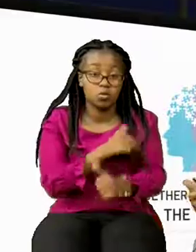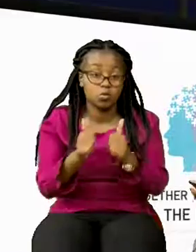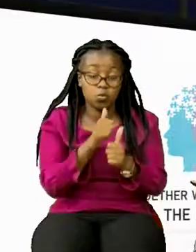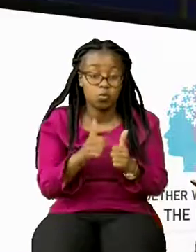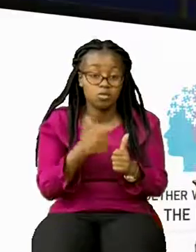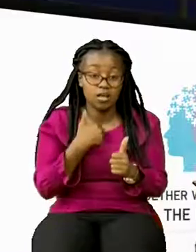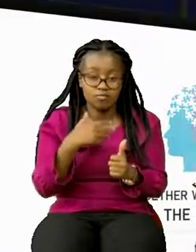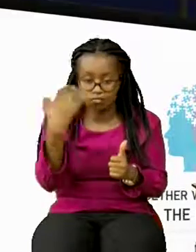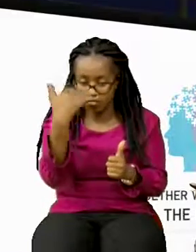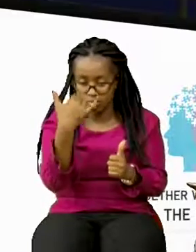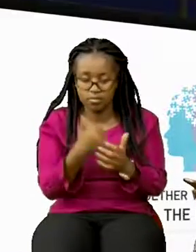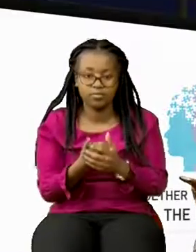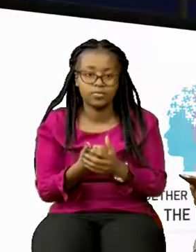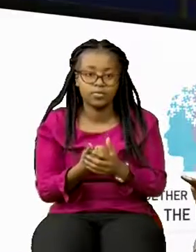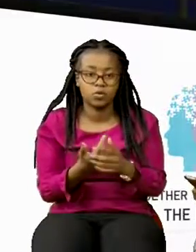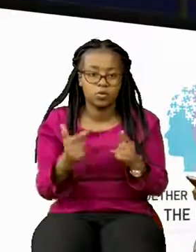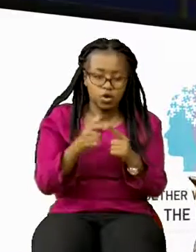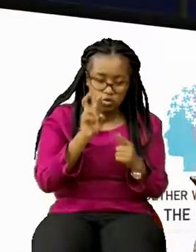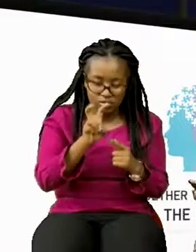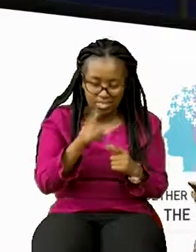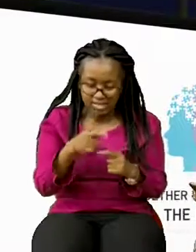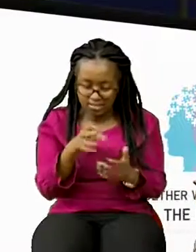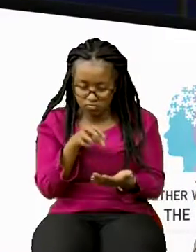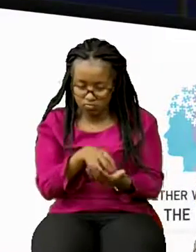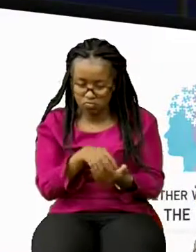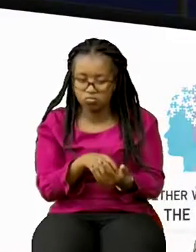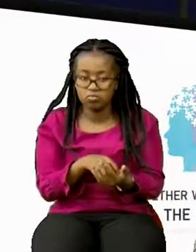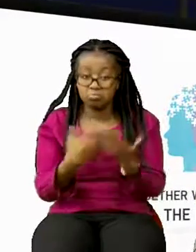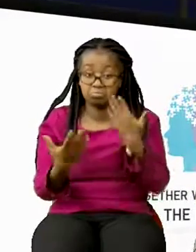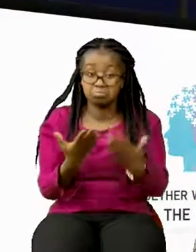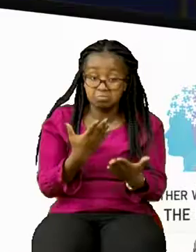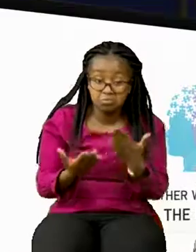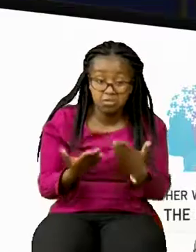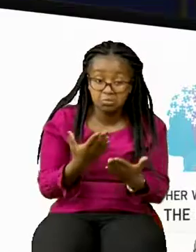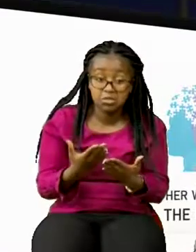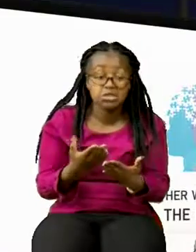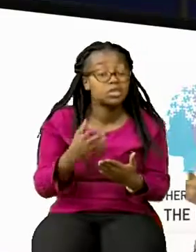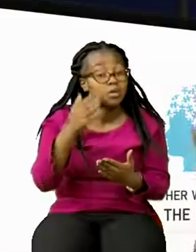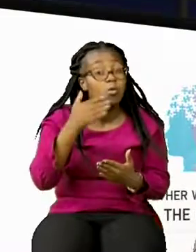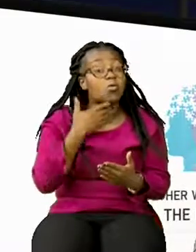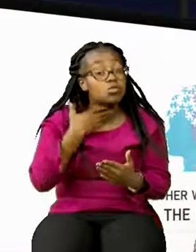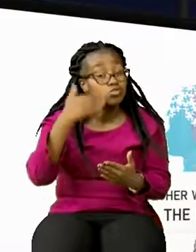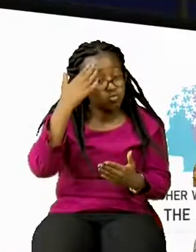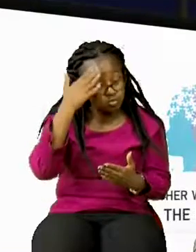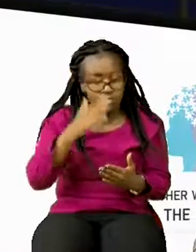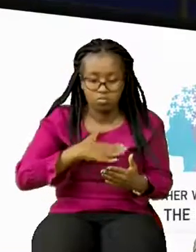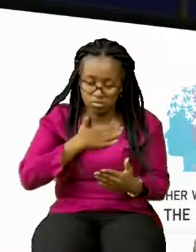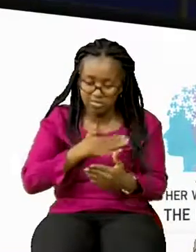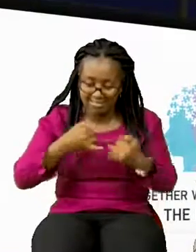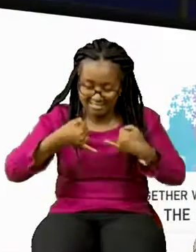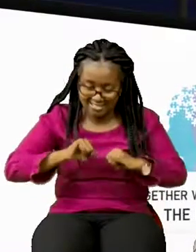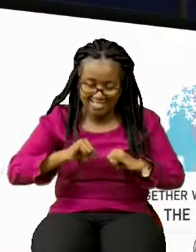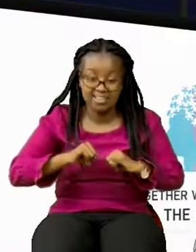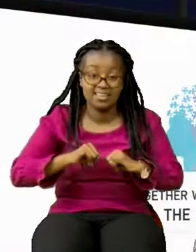coexist with autism. So when you see some of these conditions, it could be a trigger to just let you know, like, hey, watch out, and try